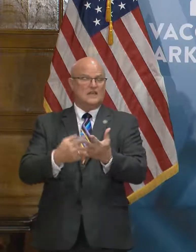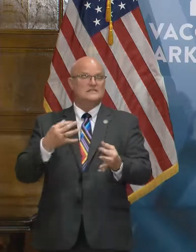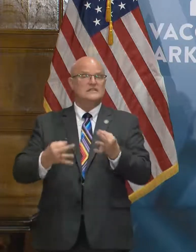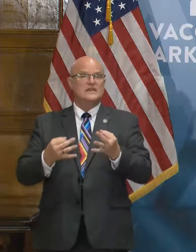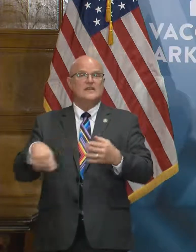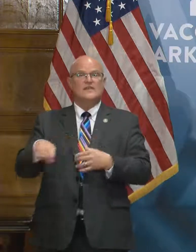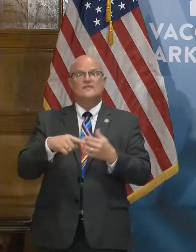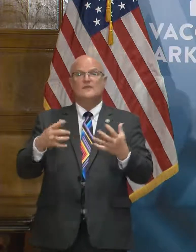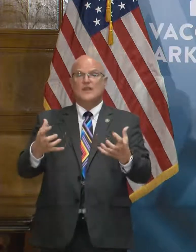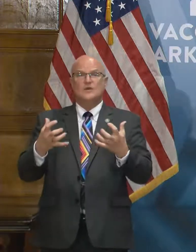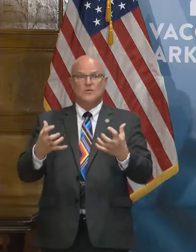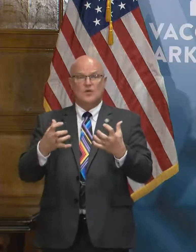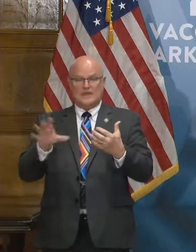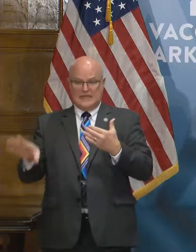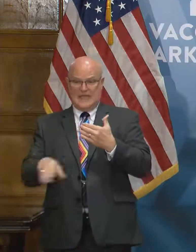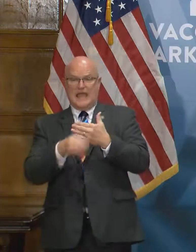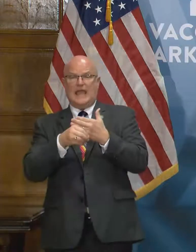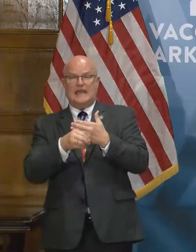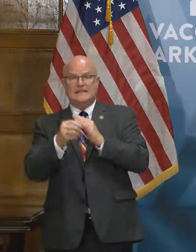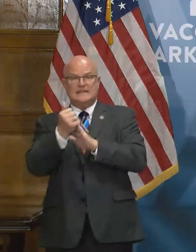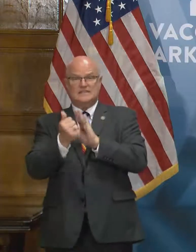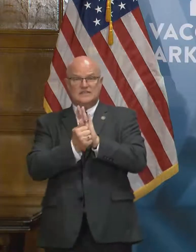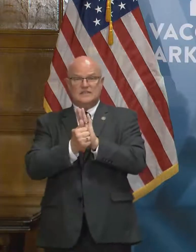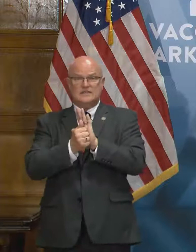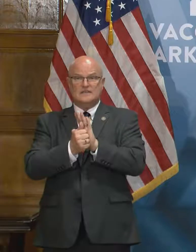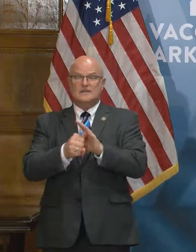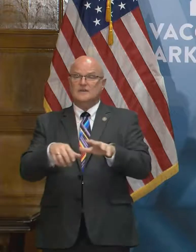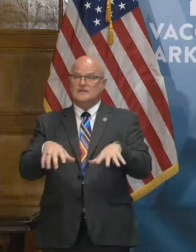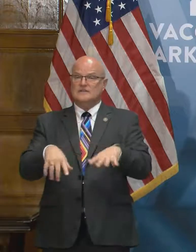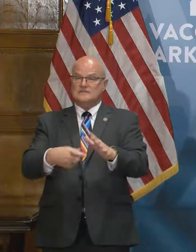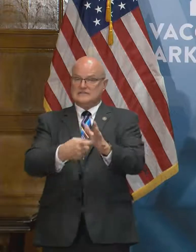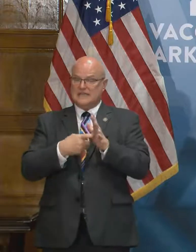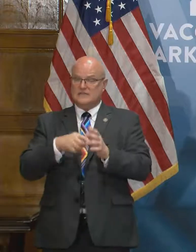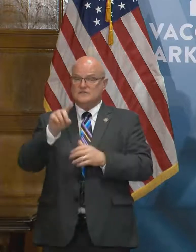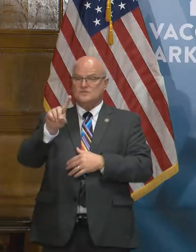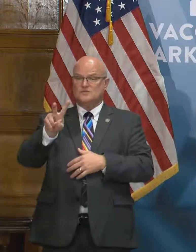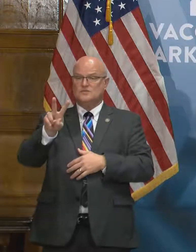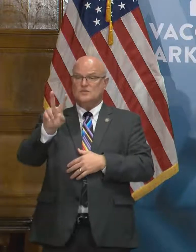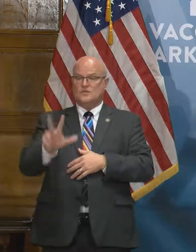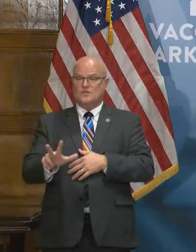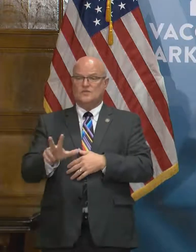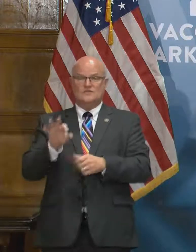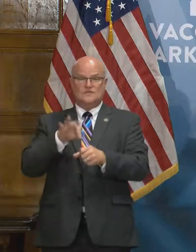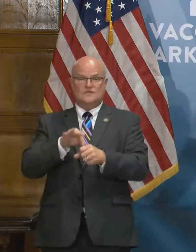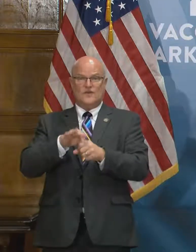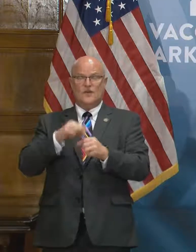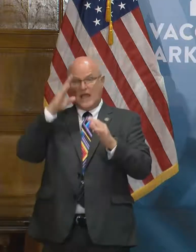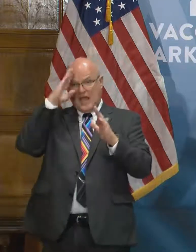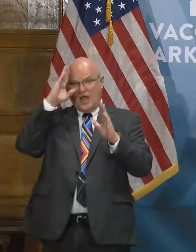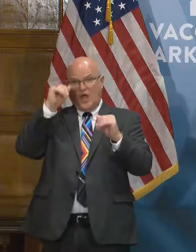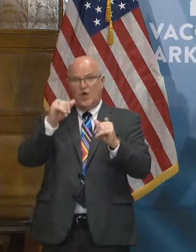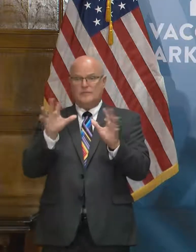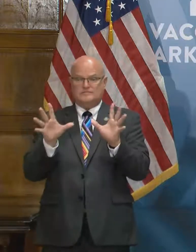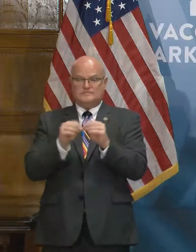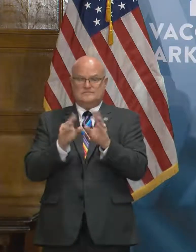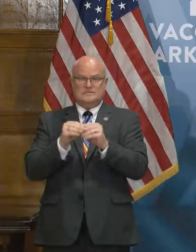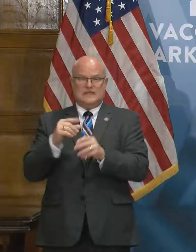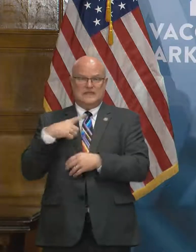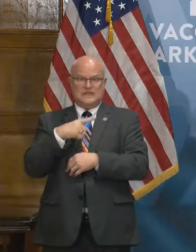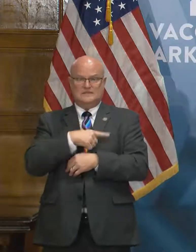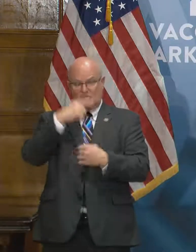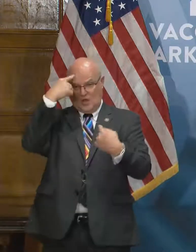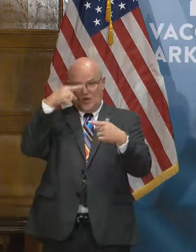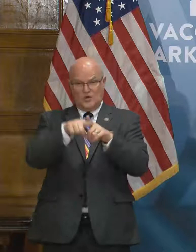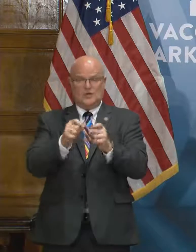whether they would add anything to the agenda, which takes a 2/3 vote. I hope that the General Assembly will agree with my